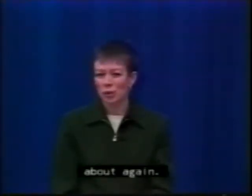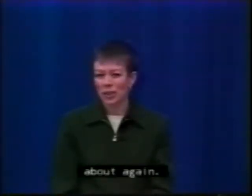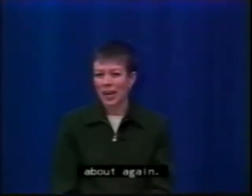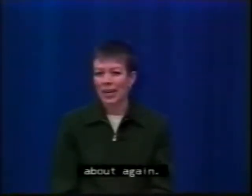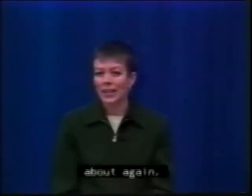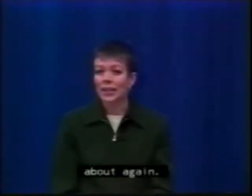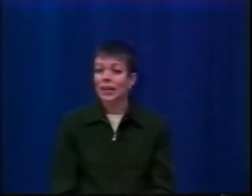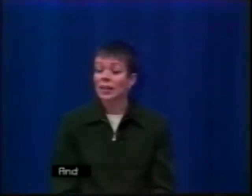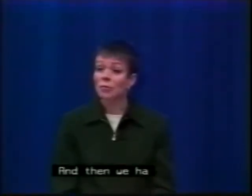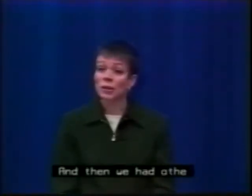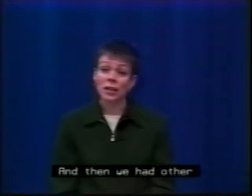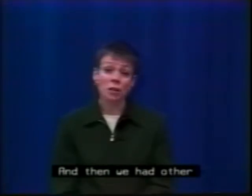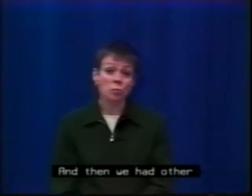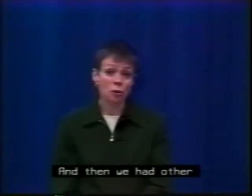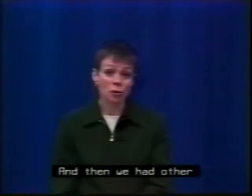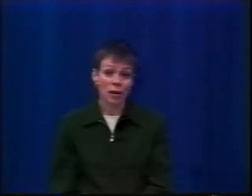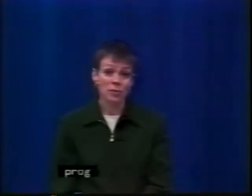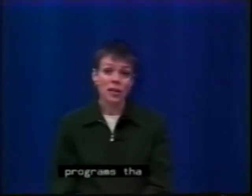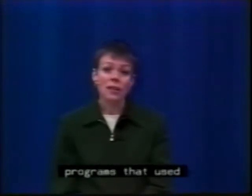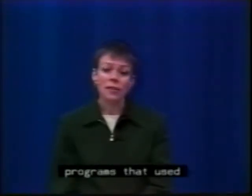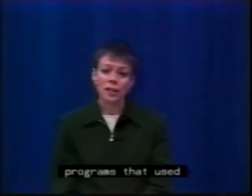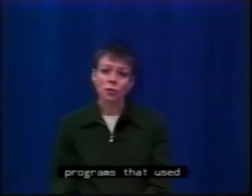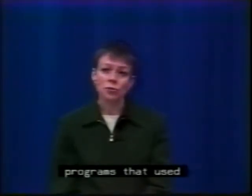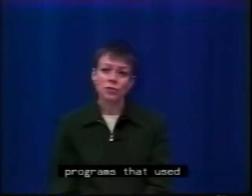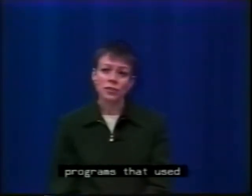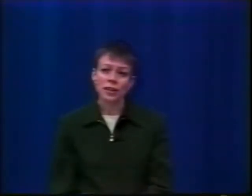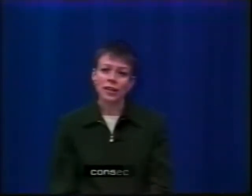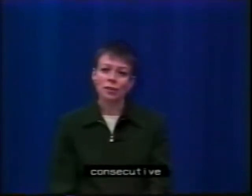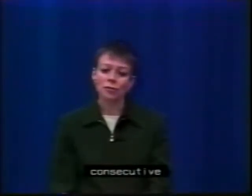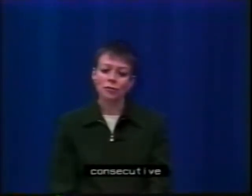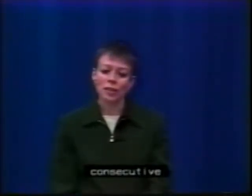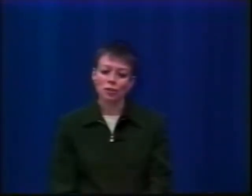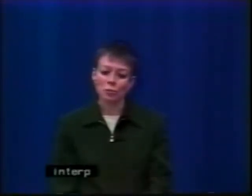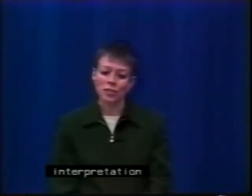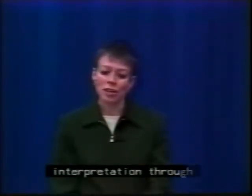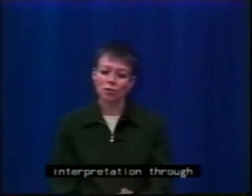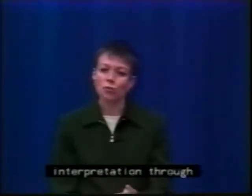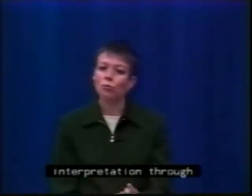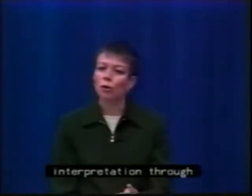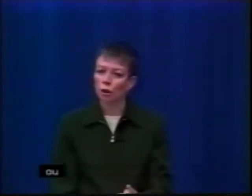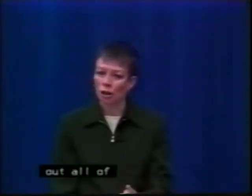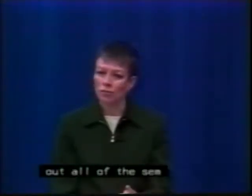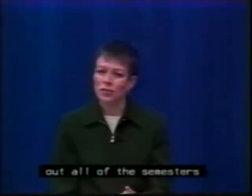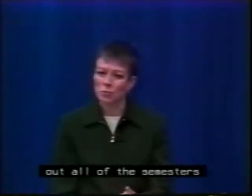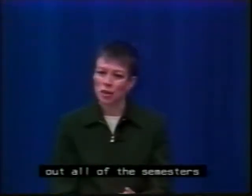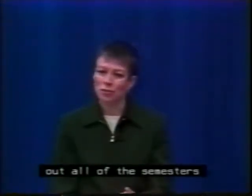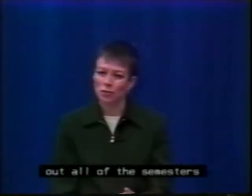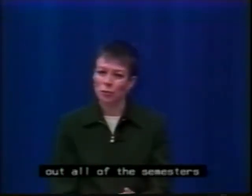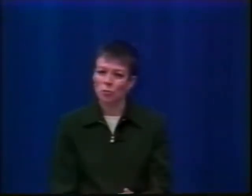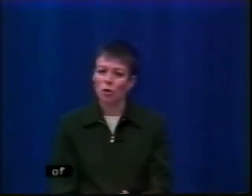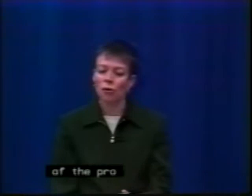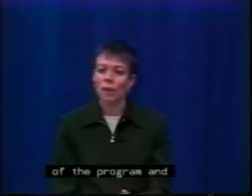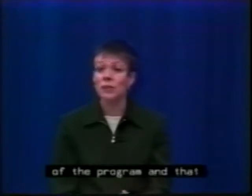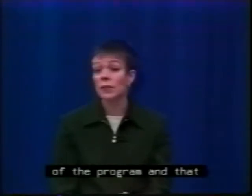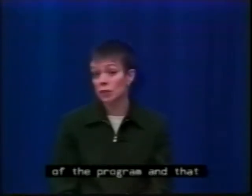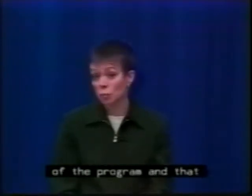about again. And then we had other programs that use consecutive interpretation through all of the semesters of the program, and that they